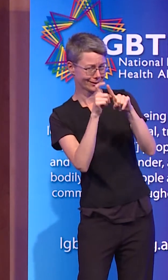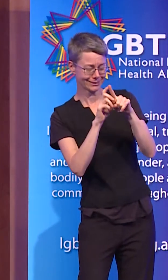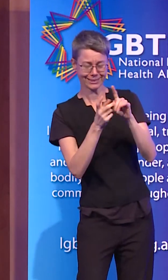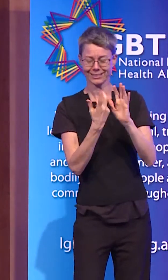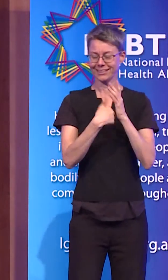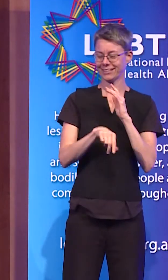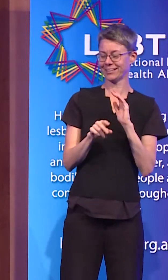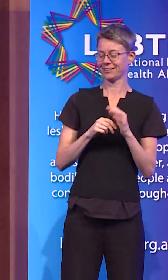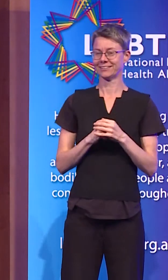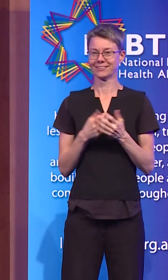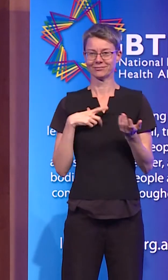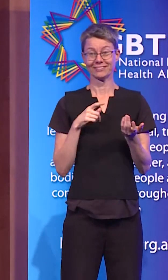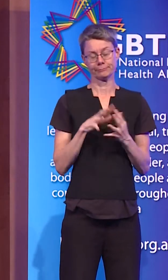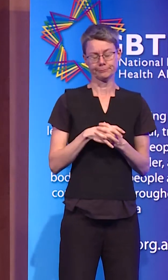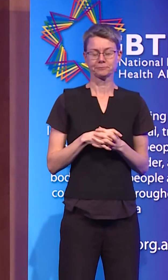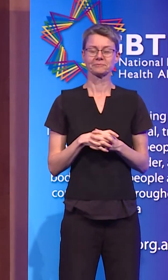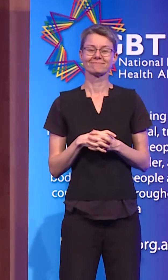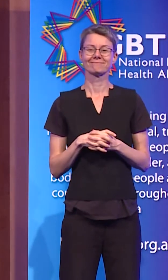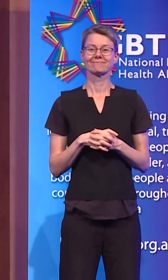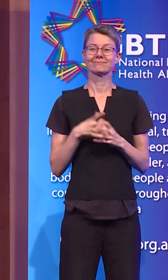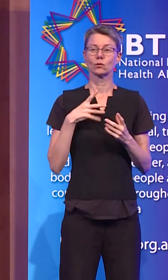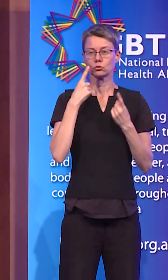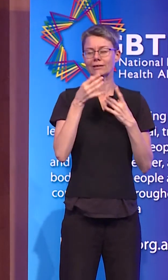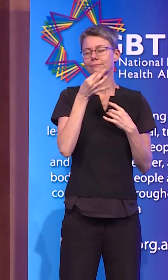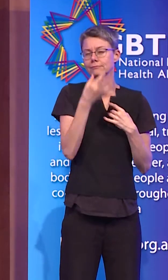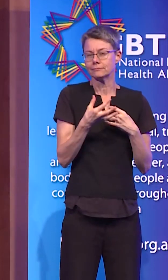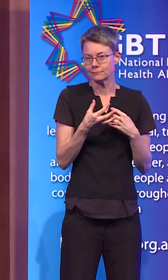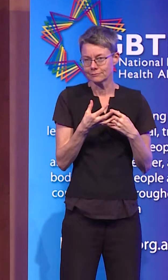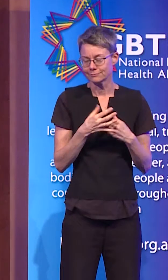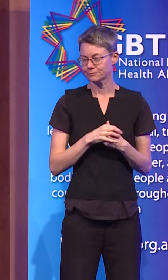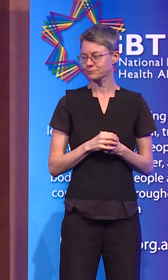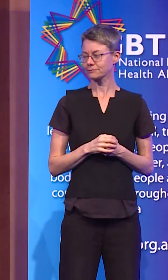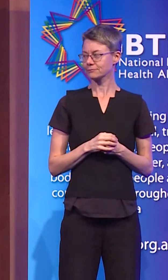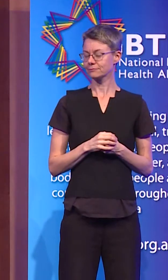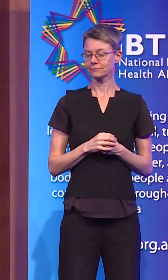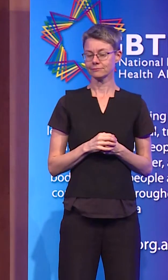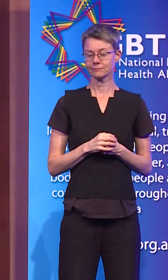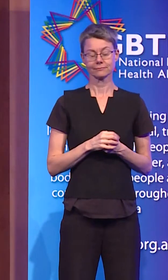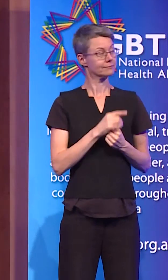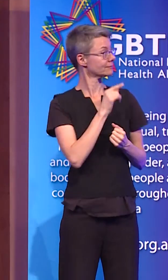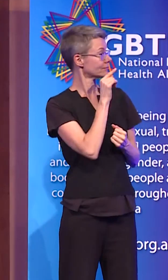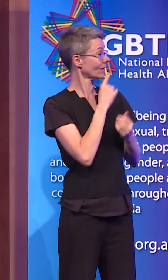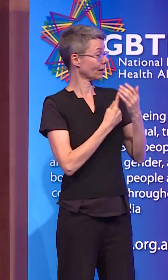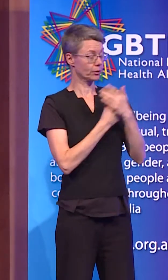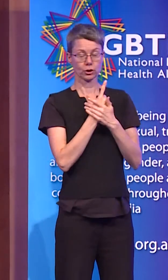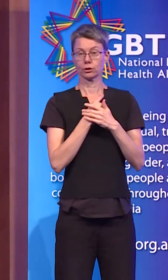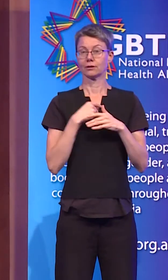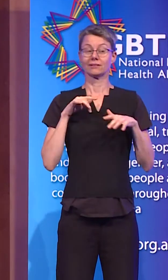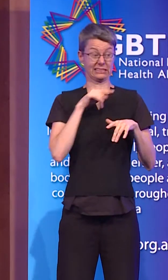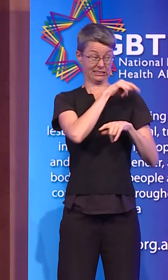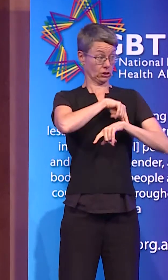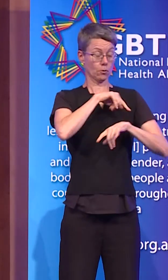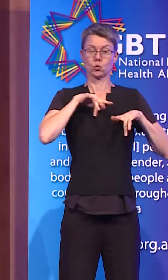and VOD if you Google me. But I just want to show you a tiny bit of it. The point that we're coming in is I still haven't found my brother